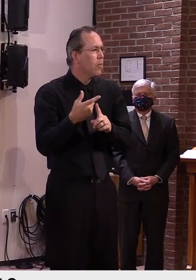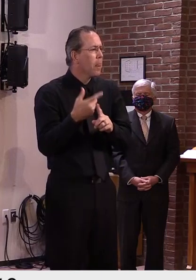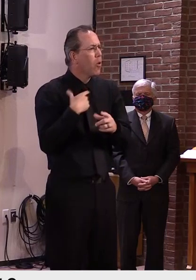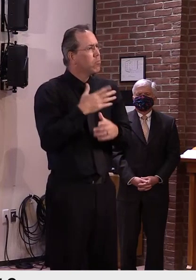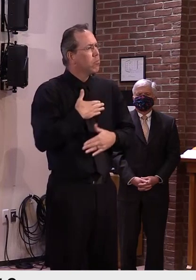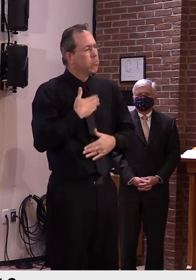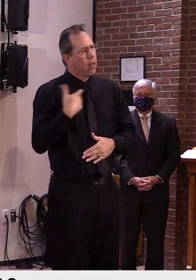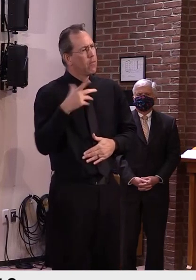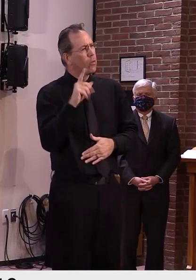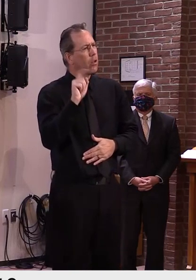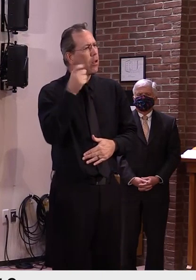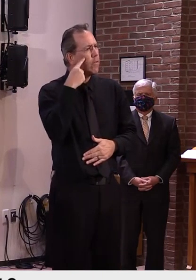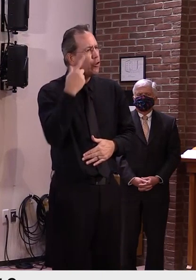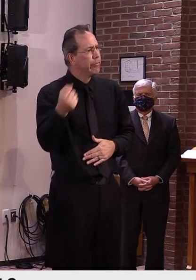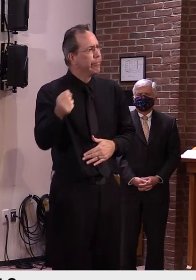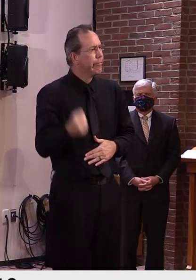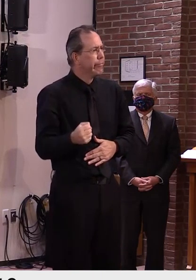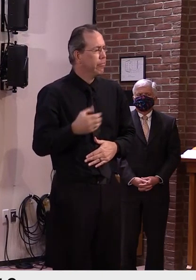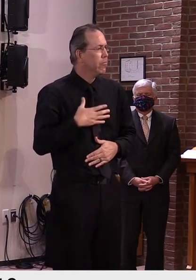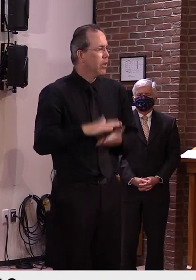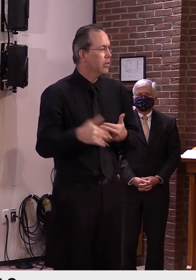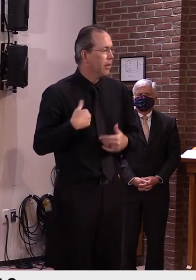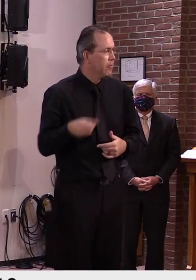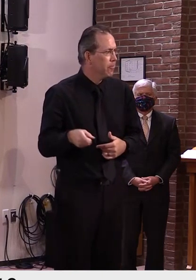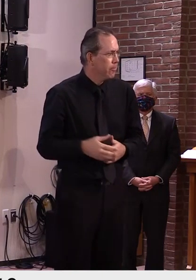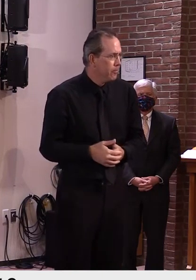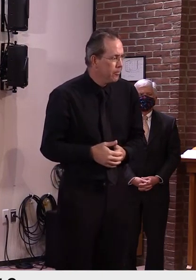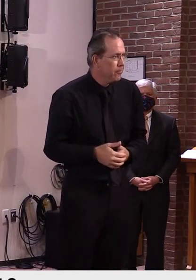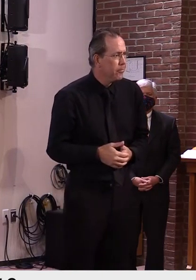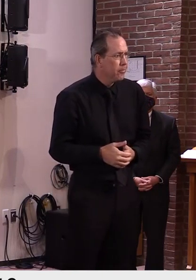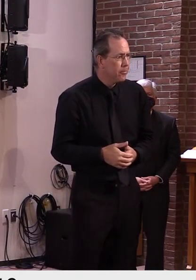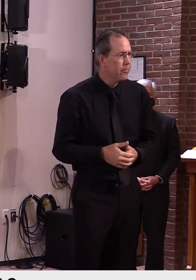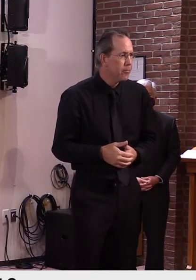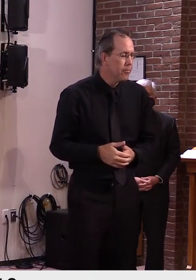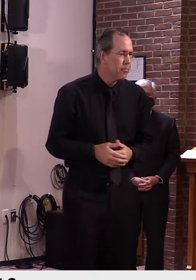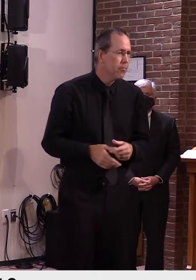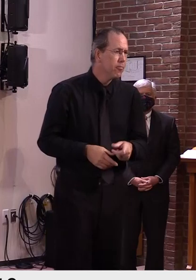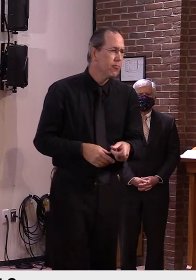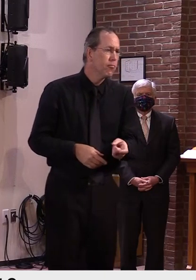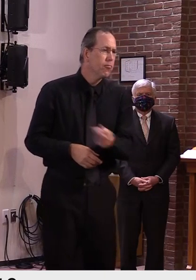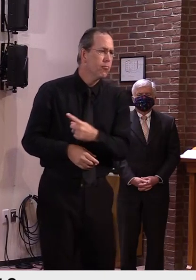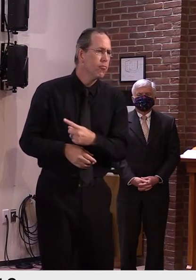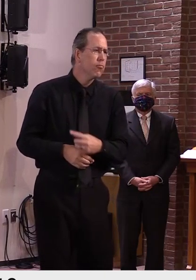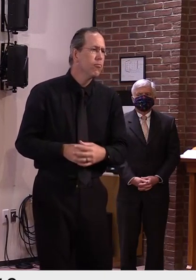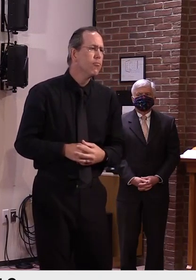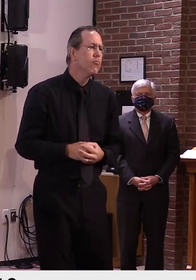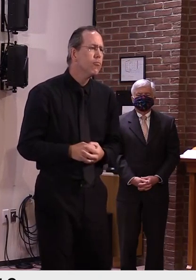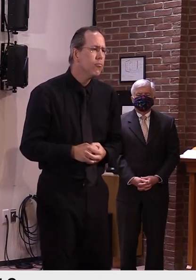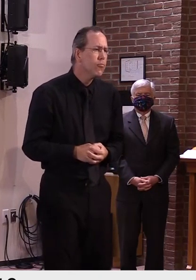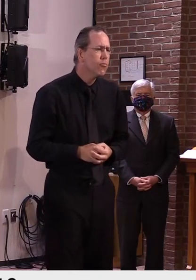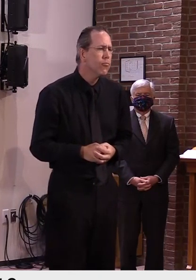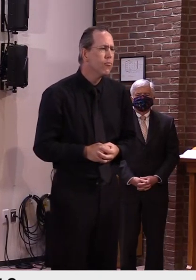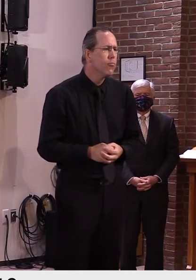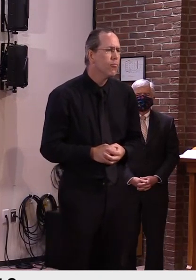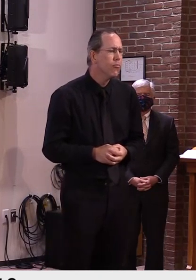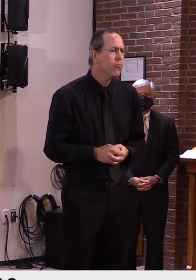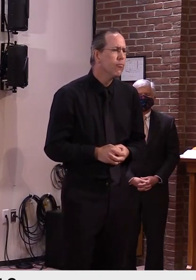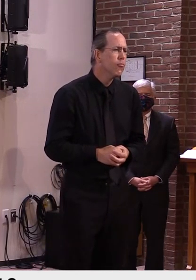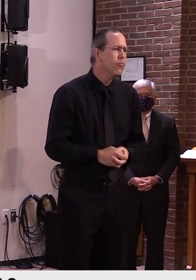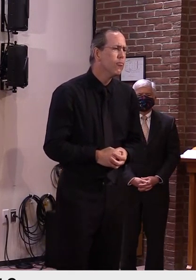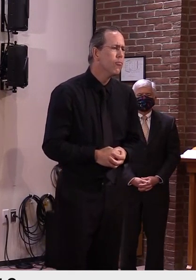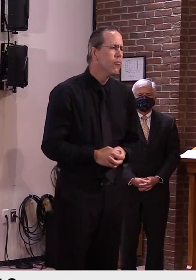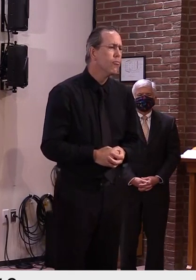The poll also found that on the question of a regulated retail marijuana system, I